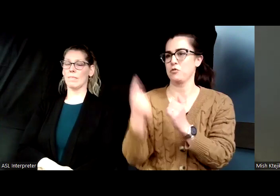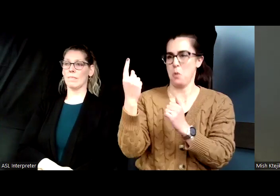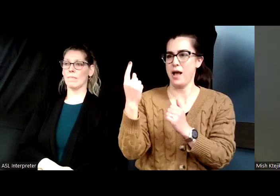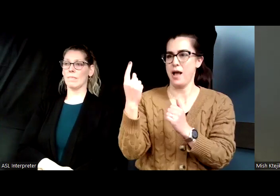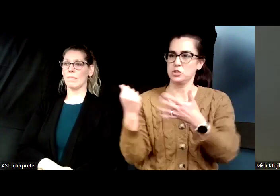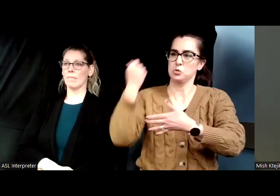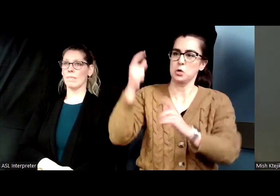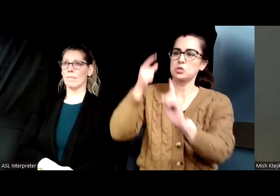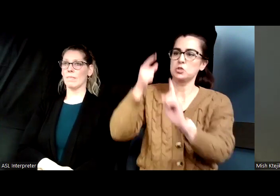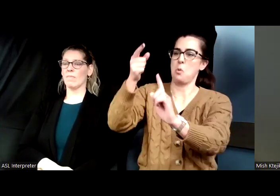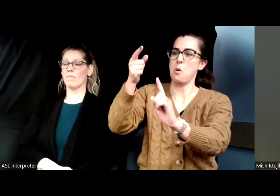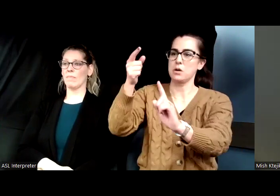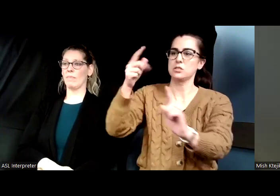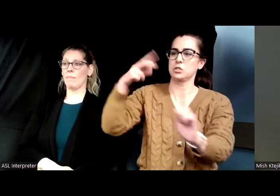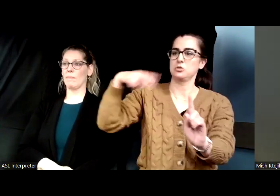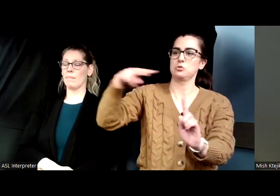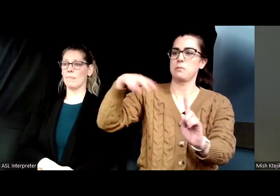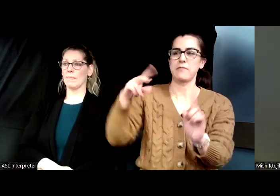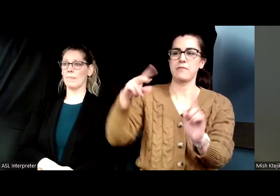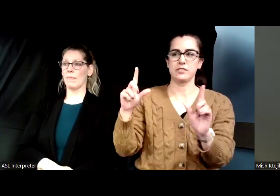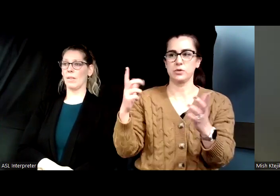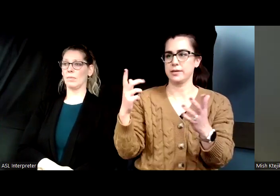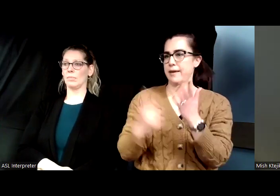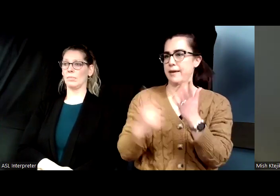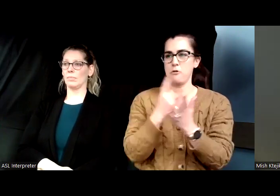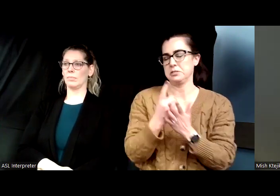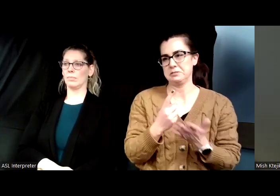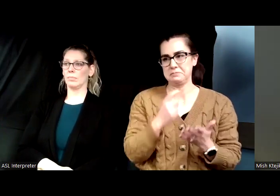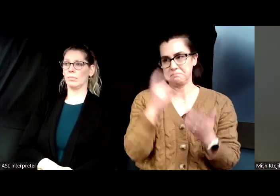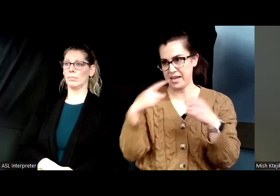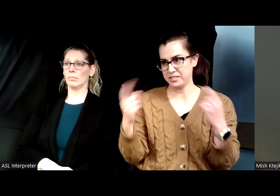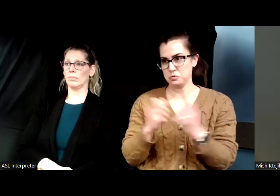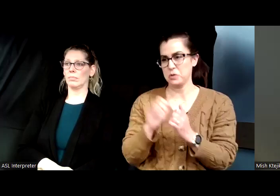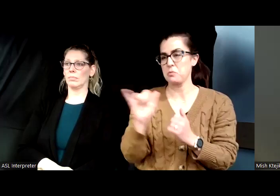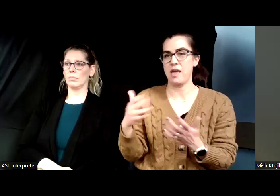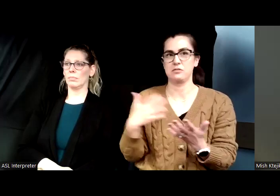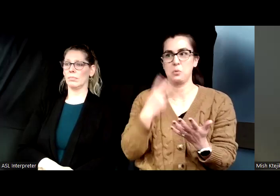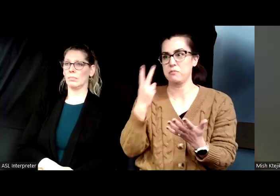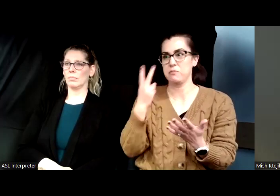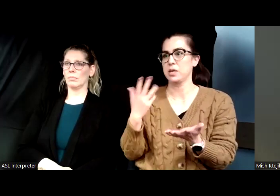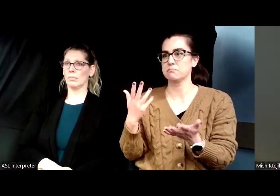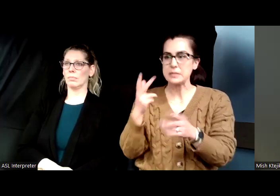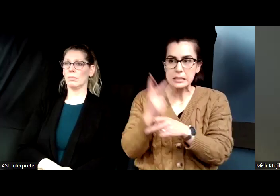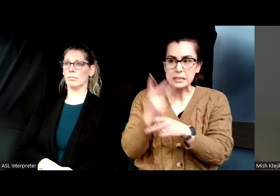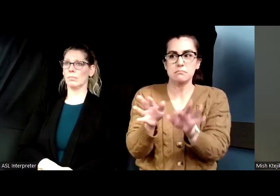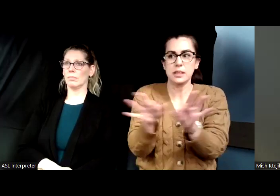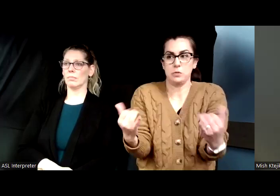I'm sure with the idea of forcing people to do hours to get the supervisory license.